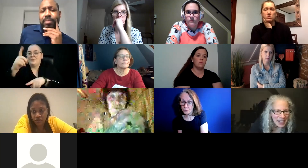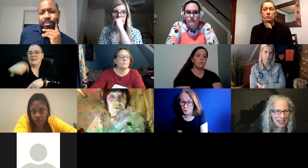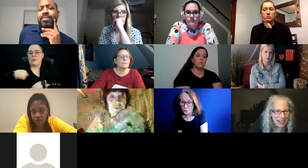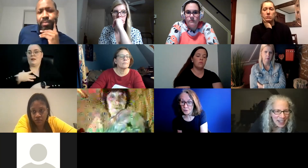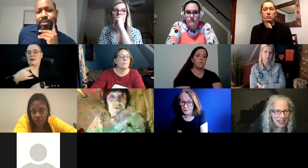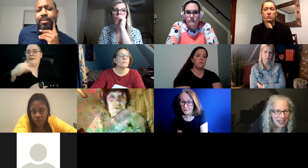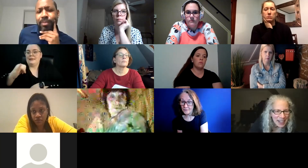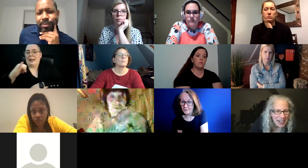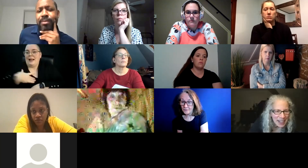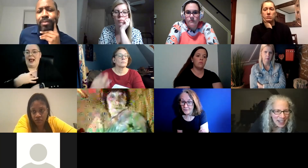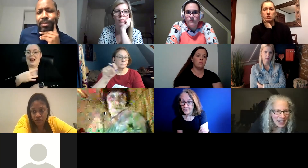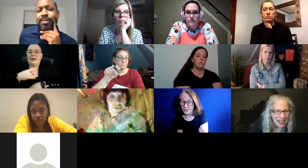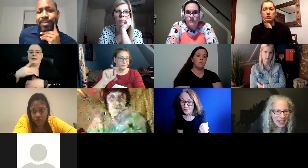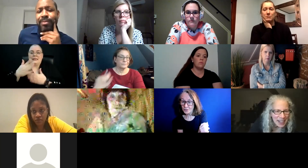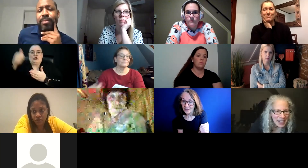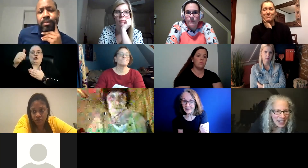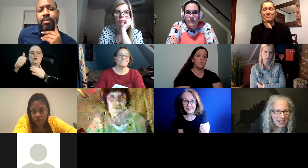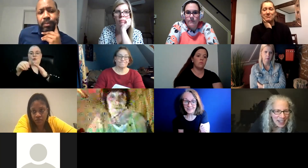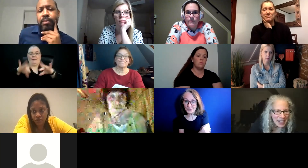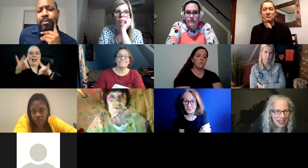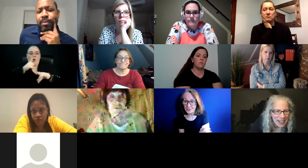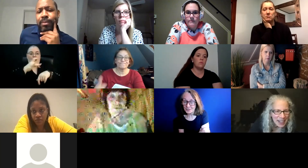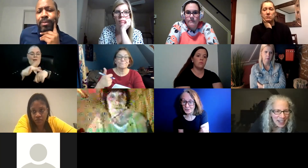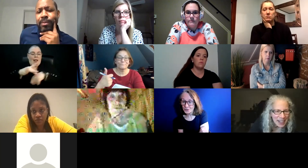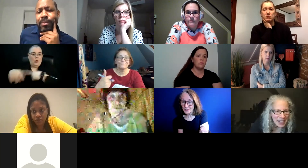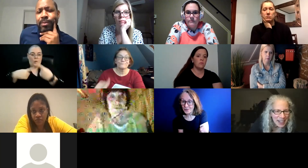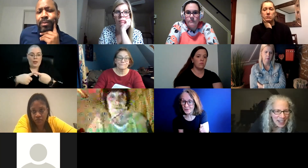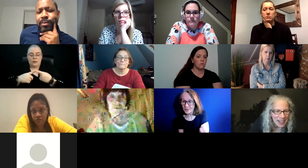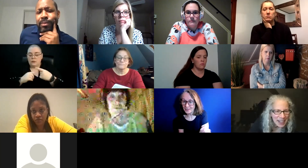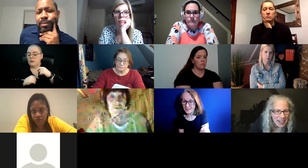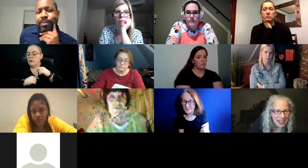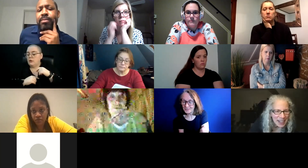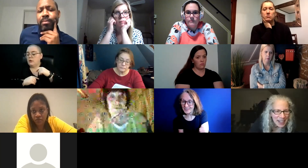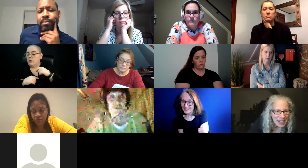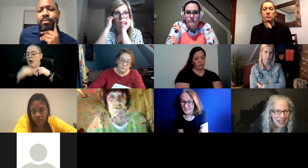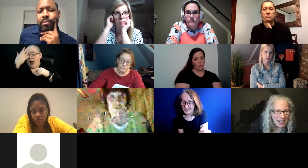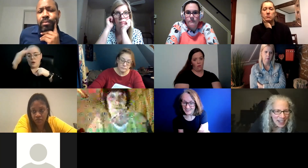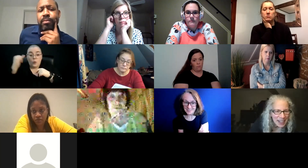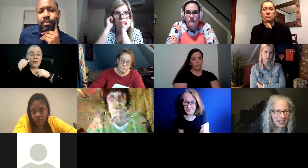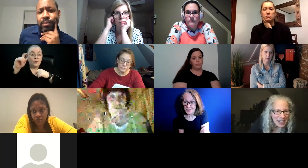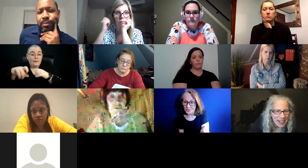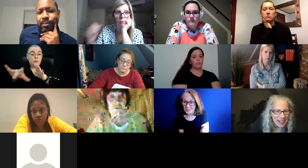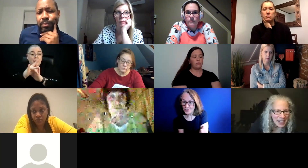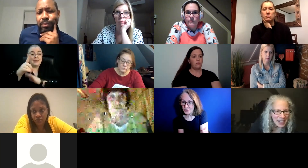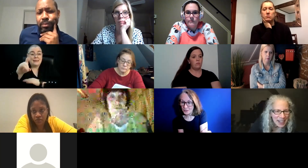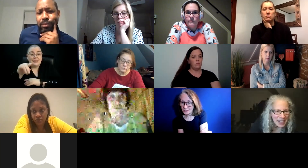poll, which I really like. I know you like it too. And that way, it's just, you know, it's an easier way to set a